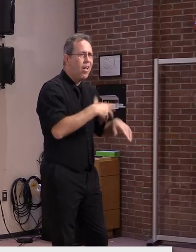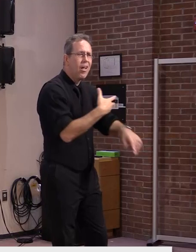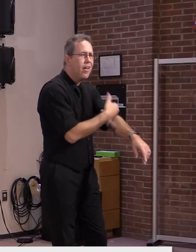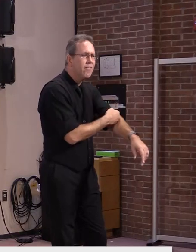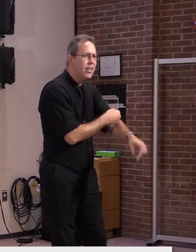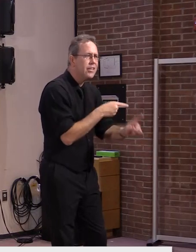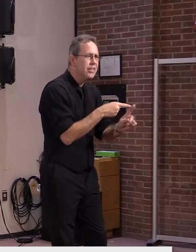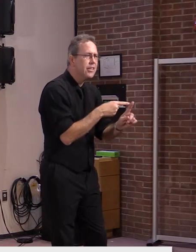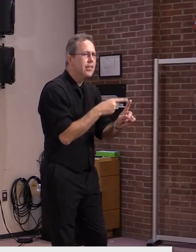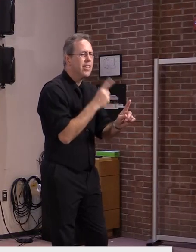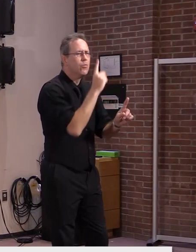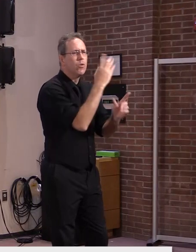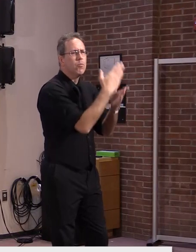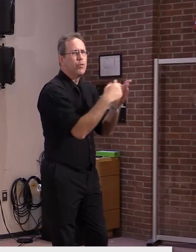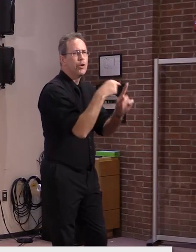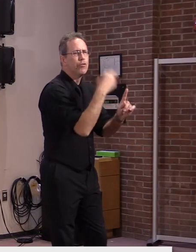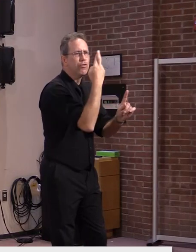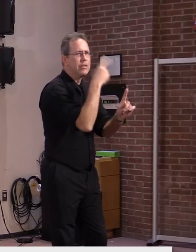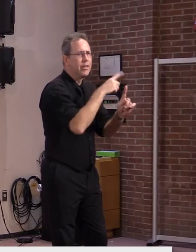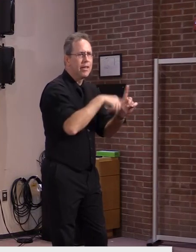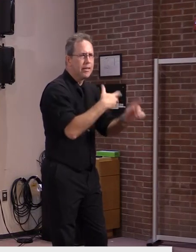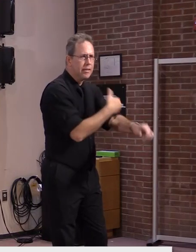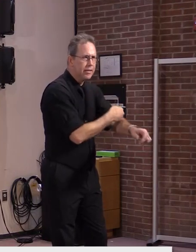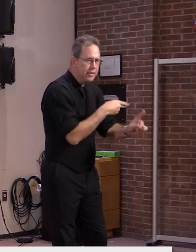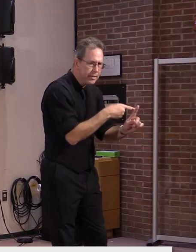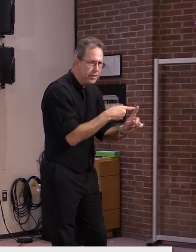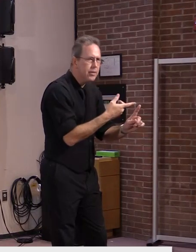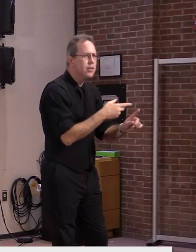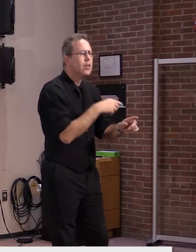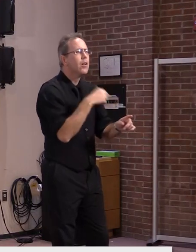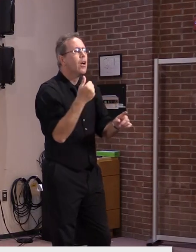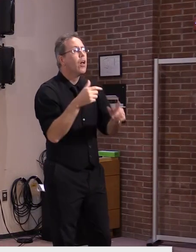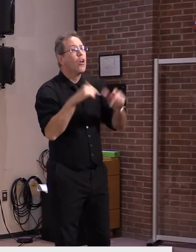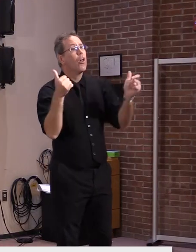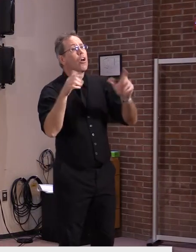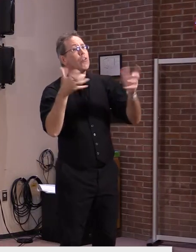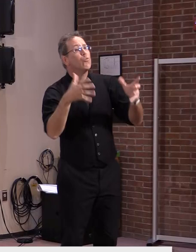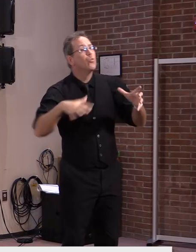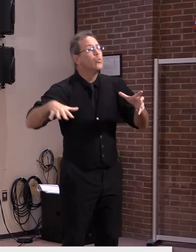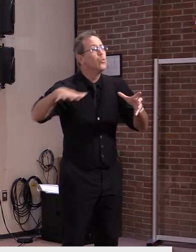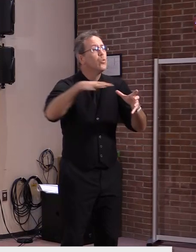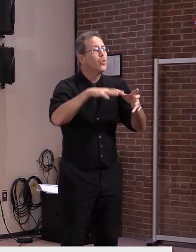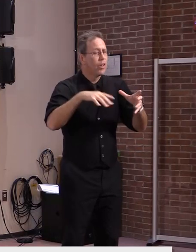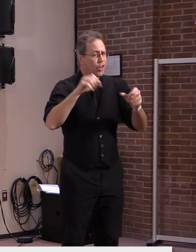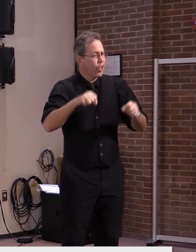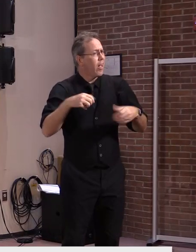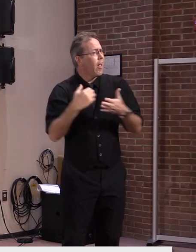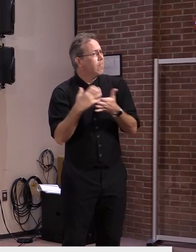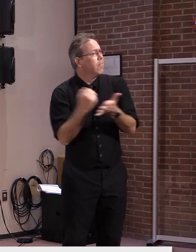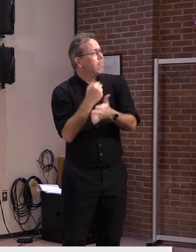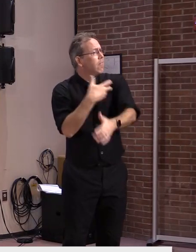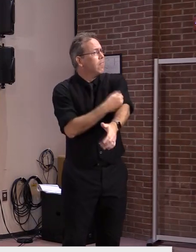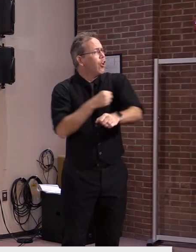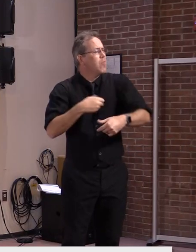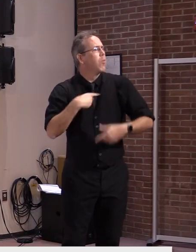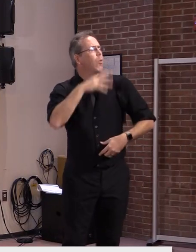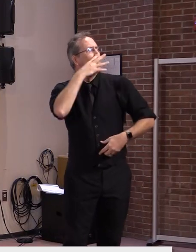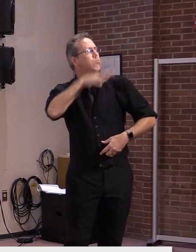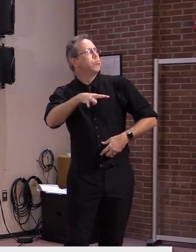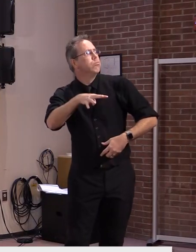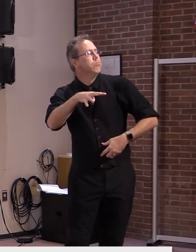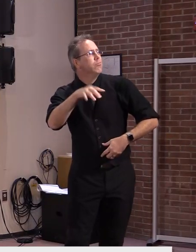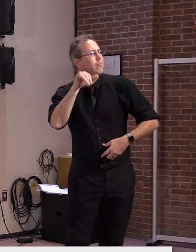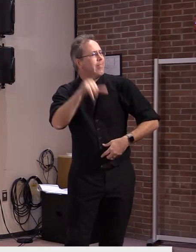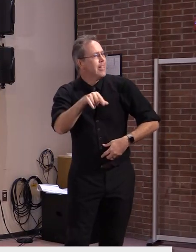a portion of that larger group that can be vaccinated. and chooses not to, and they